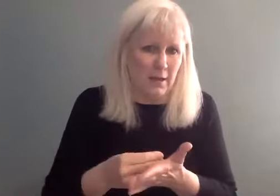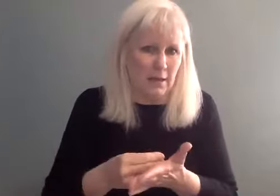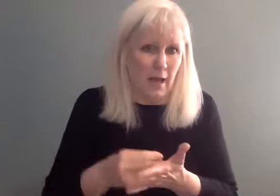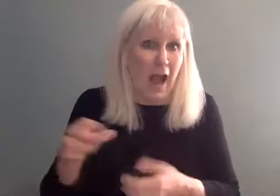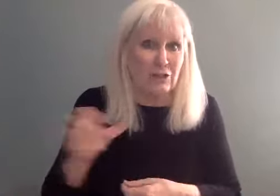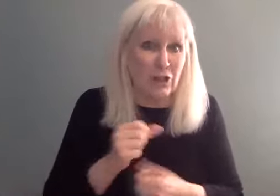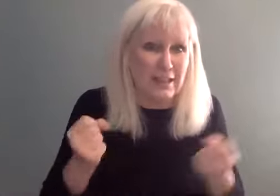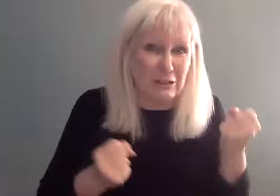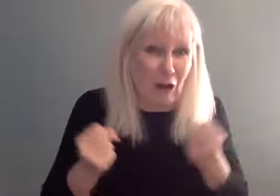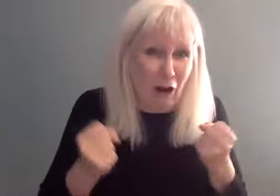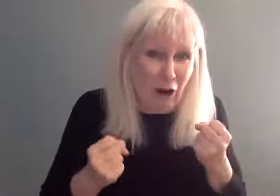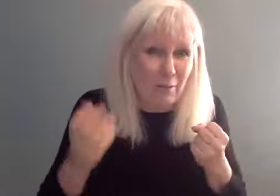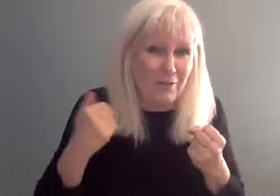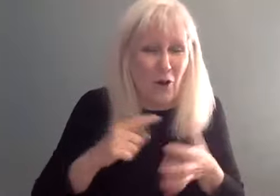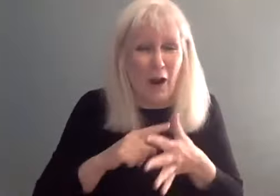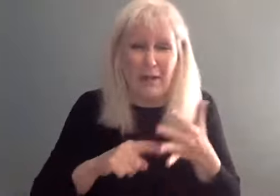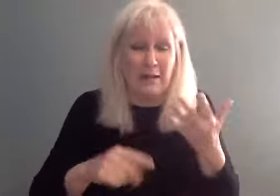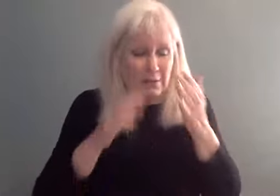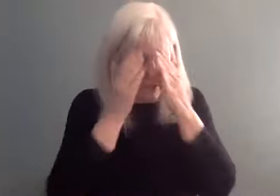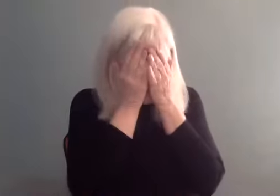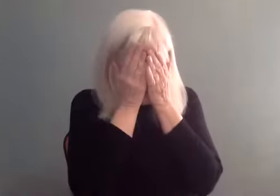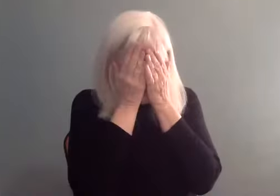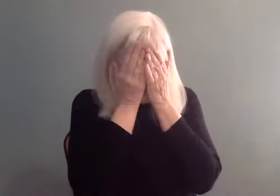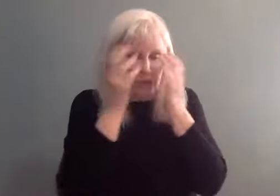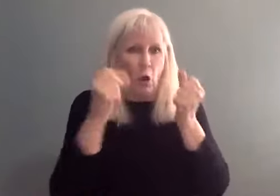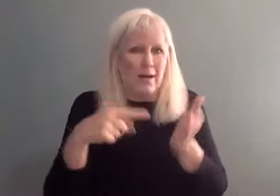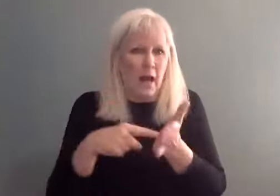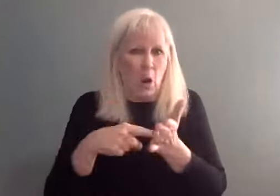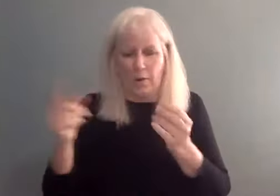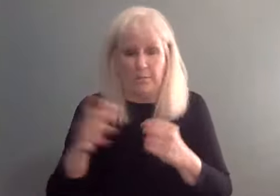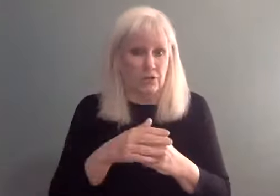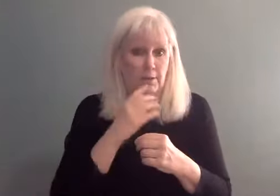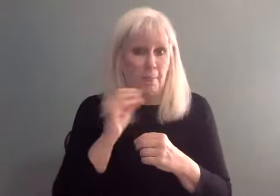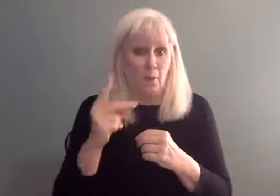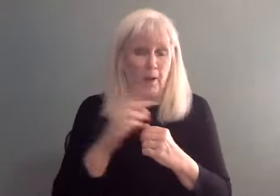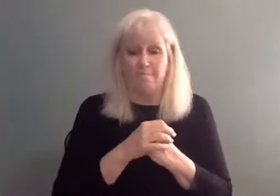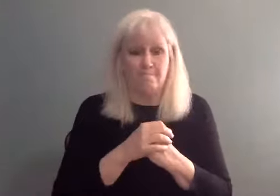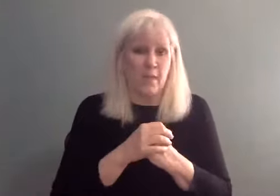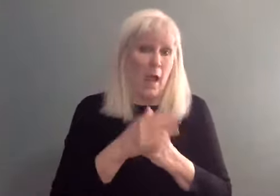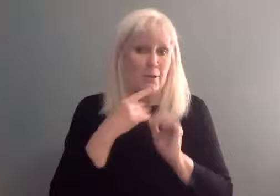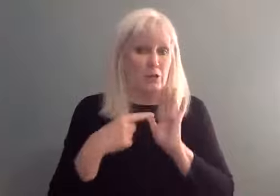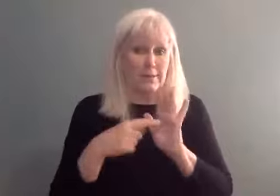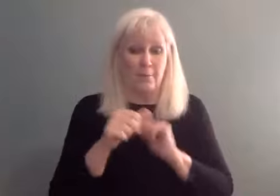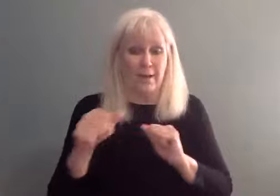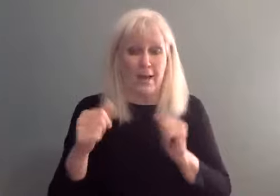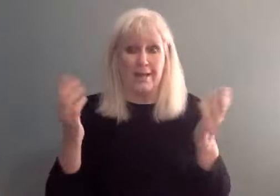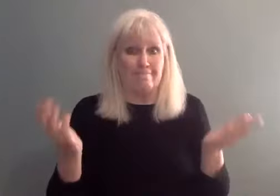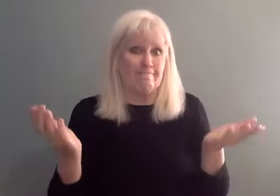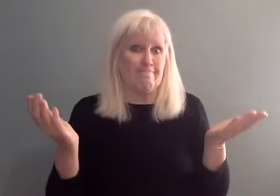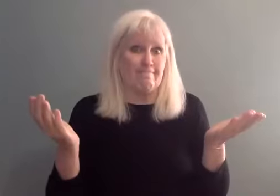nonstop. And so she said, okay, you're the example of Alcoholics Anonymous. Here we are again. Maybe the only example